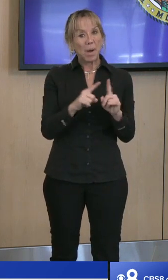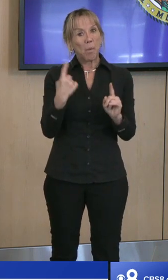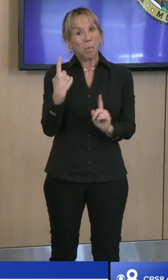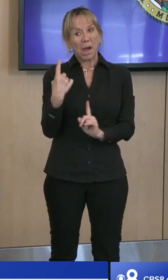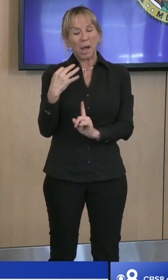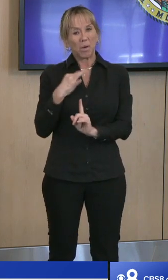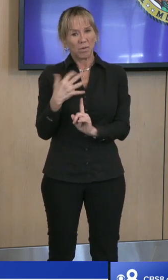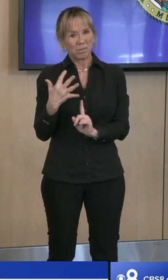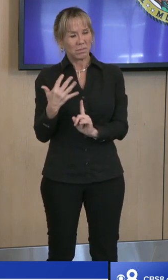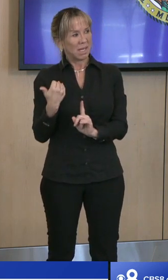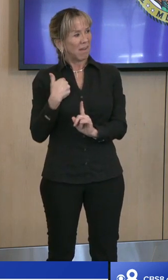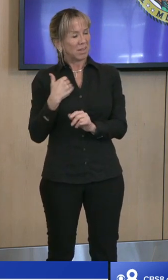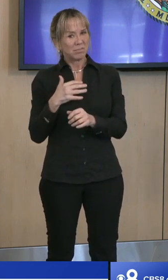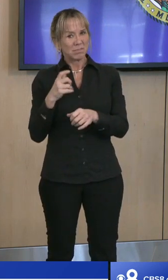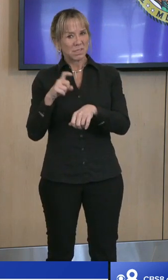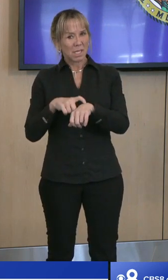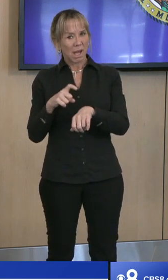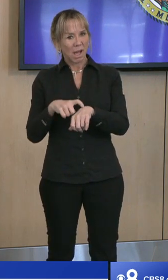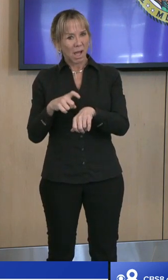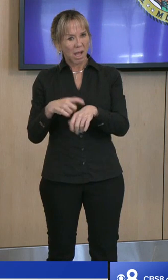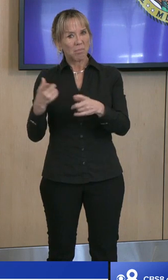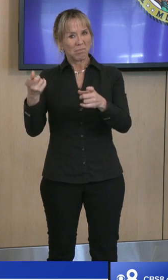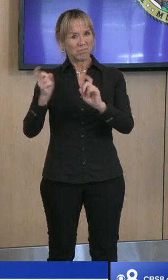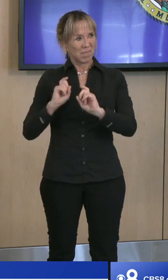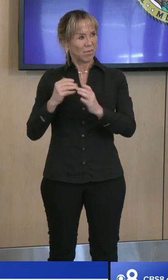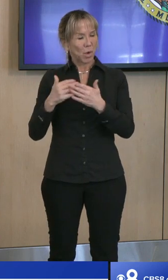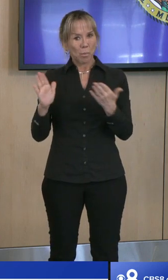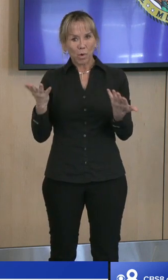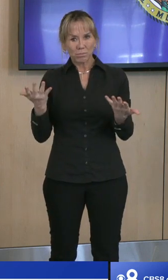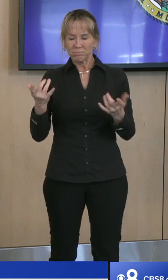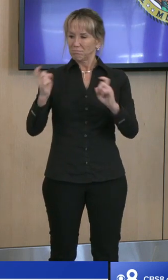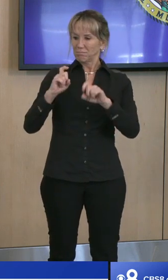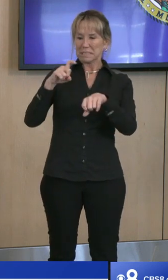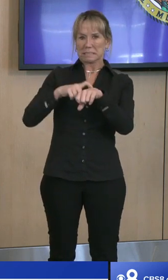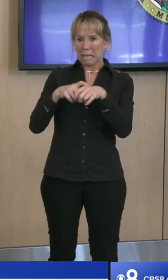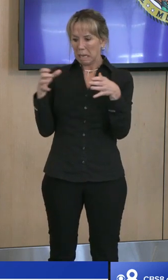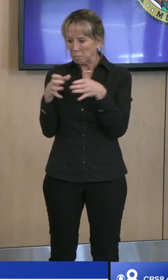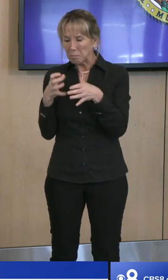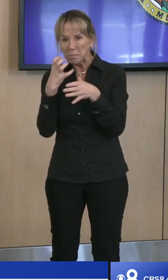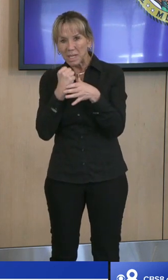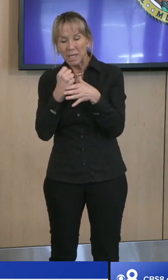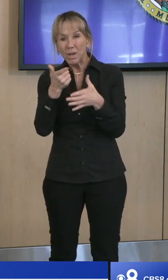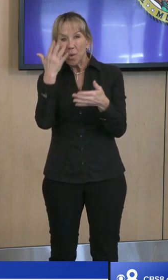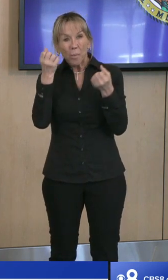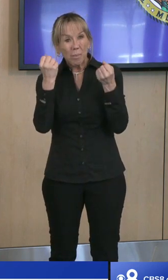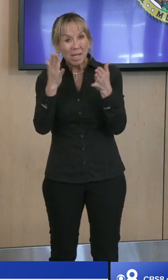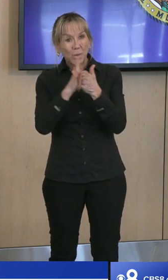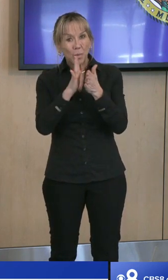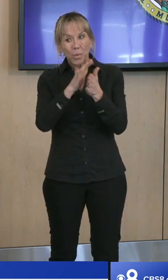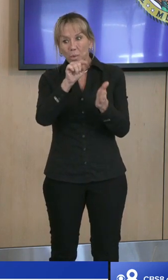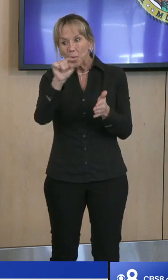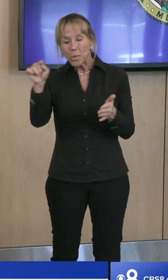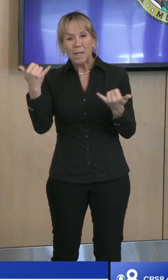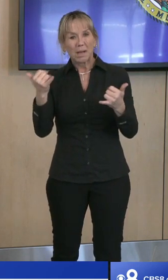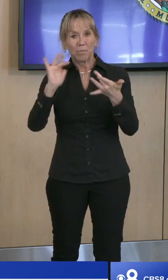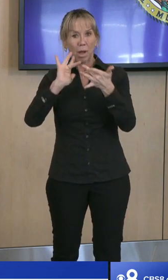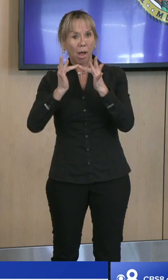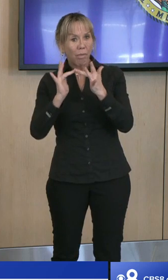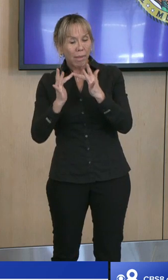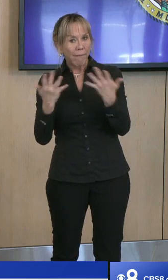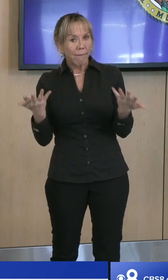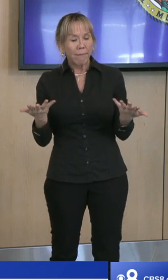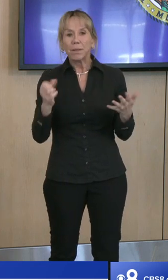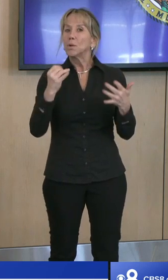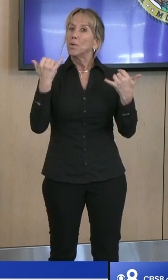home or not working from home. With schools, many of the schools are now online. It's an opportunity